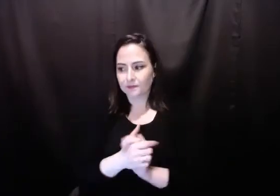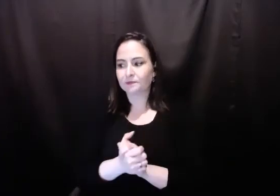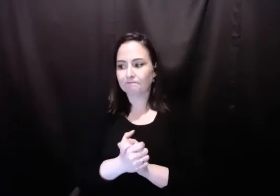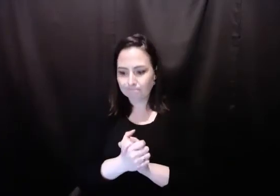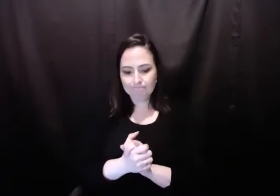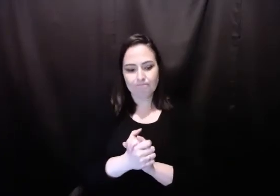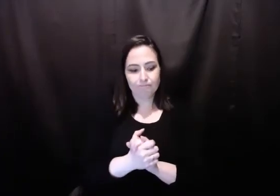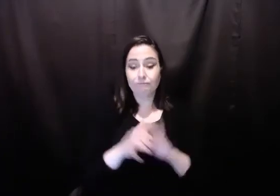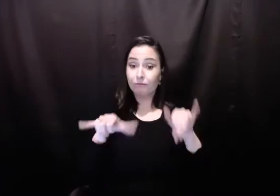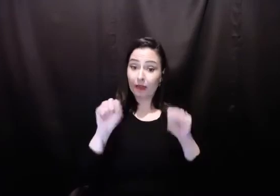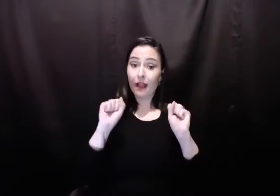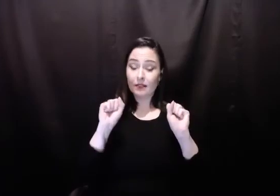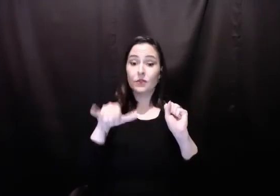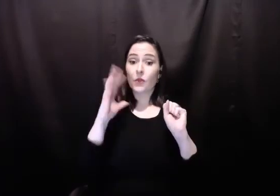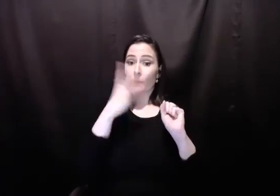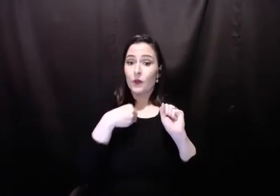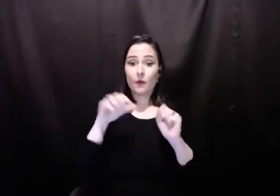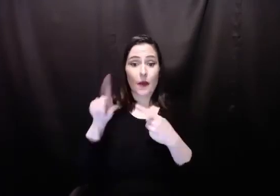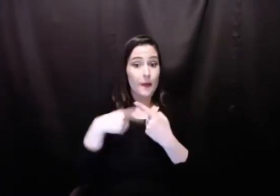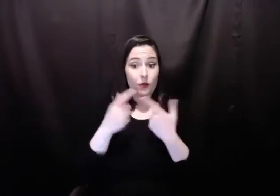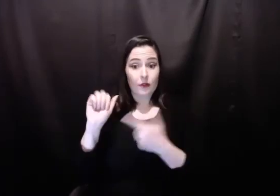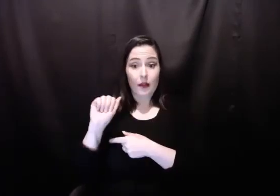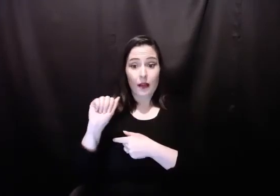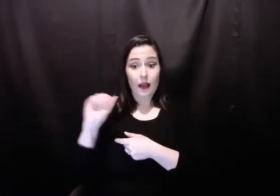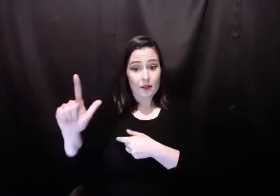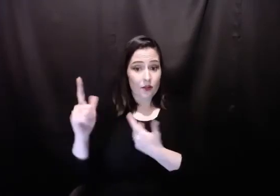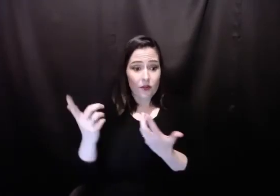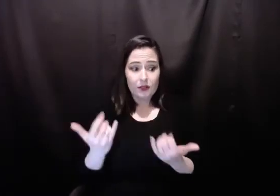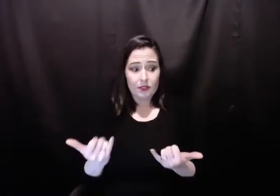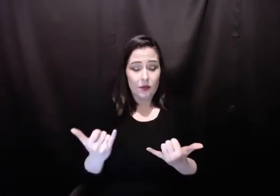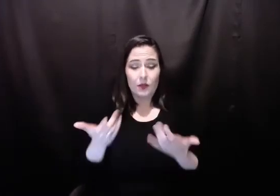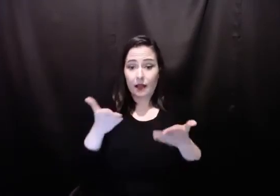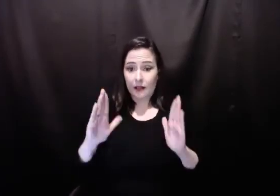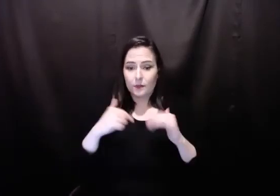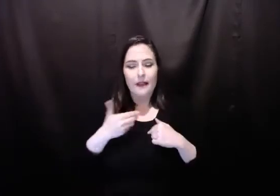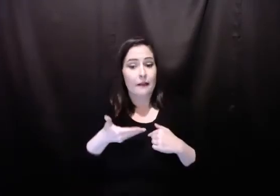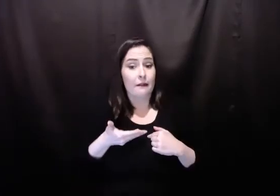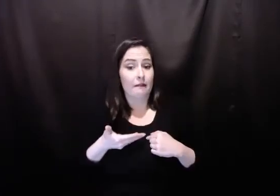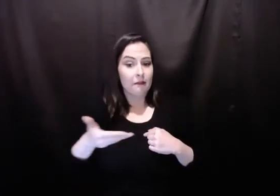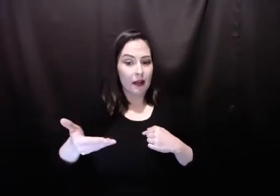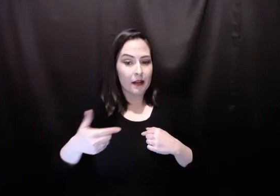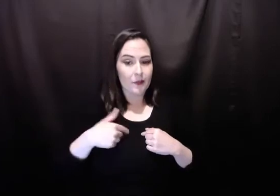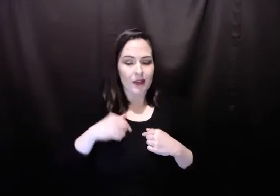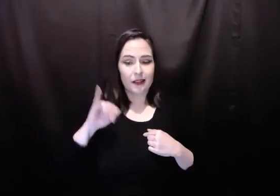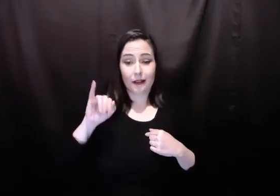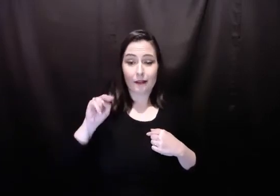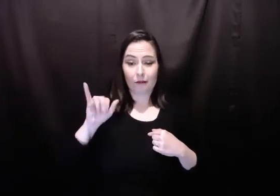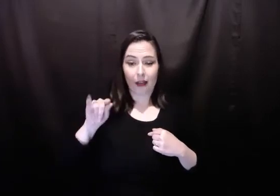word today, to see the toll that alcoholism was demanding from me. I mean, in the Blueprint for